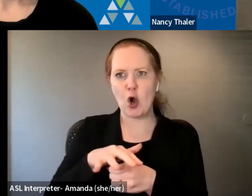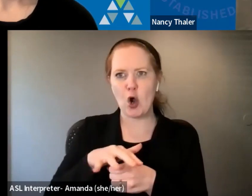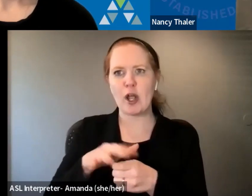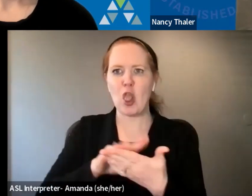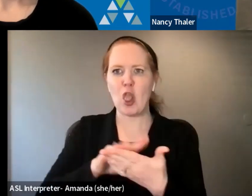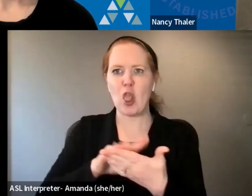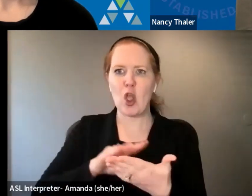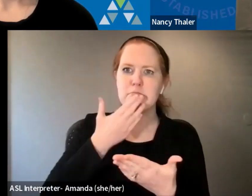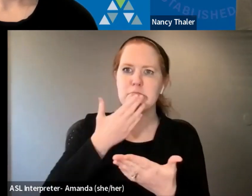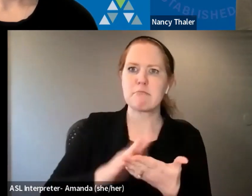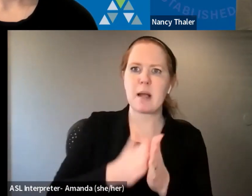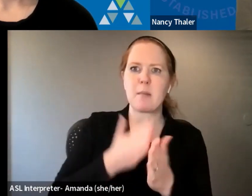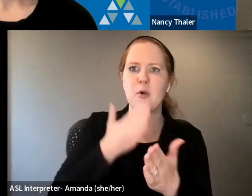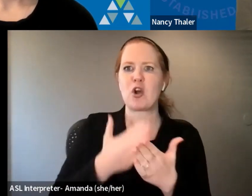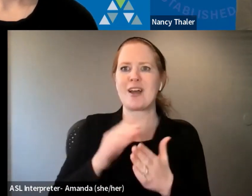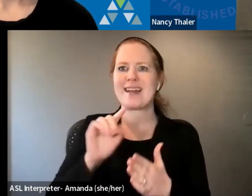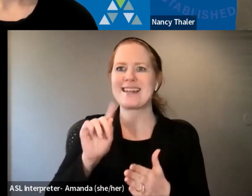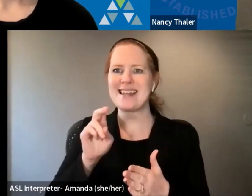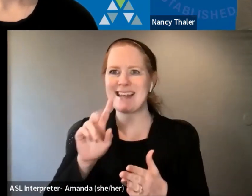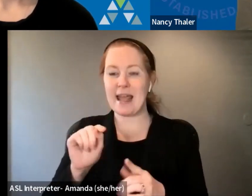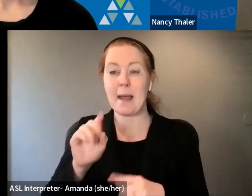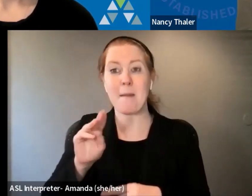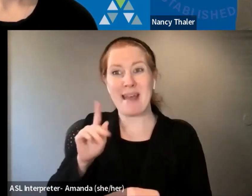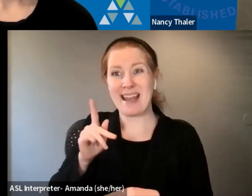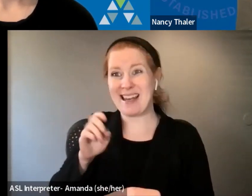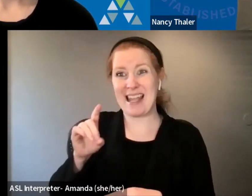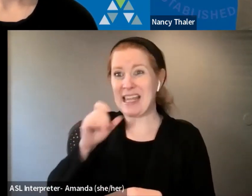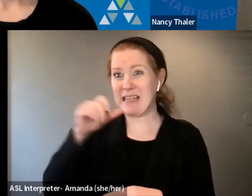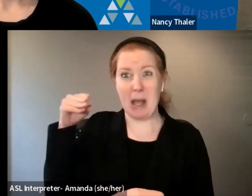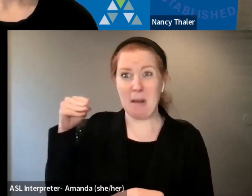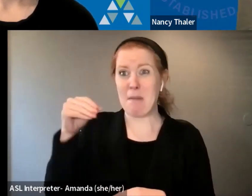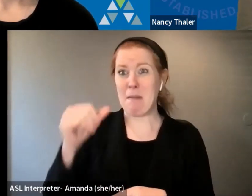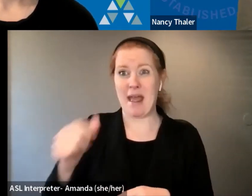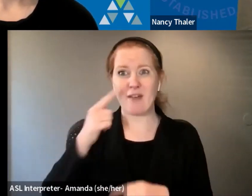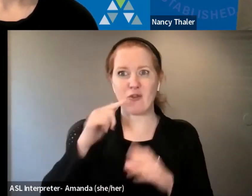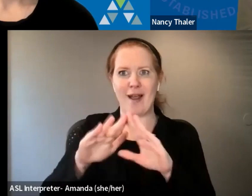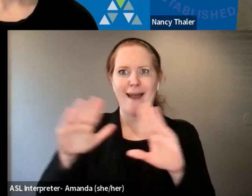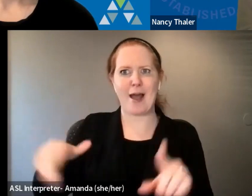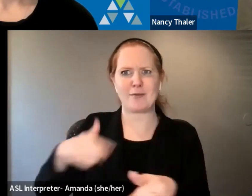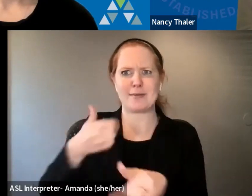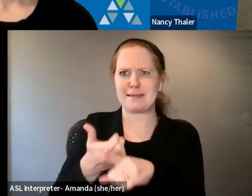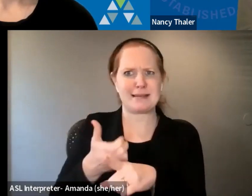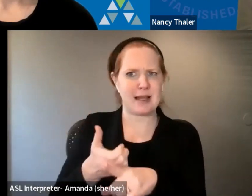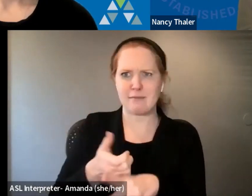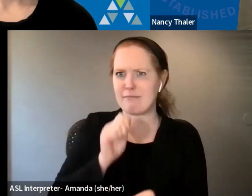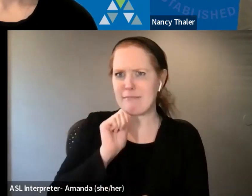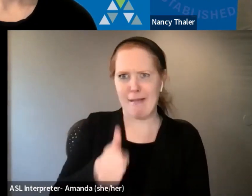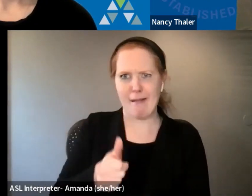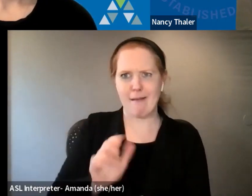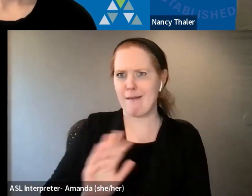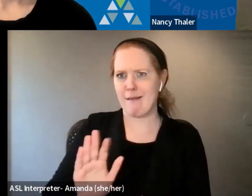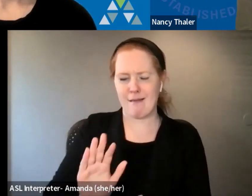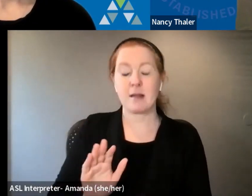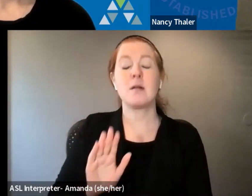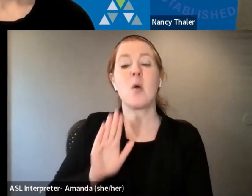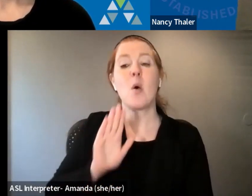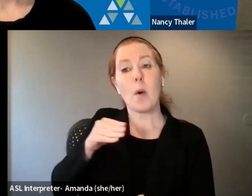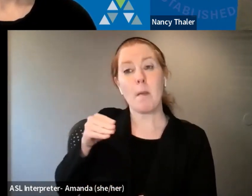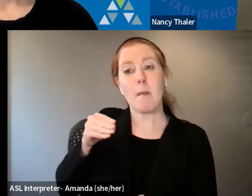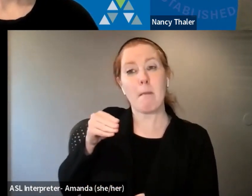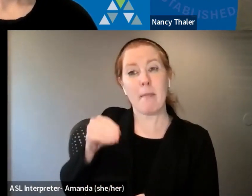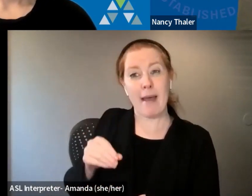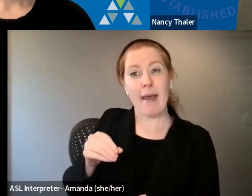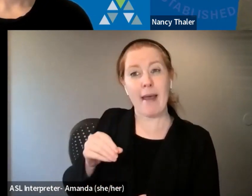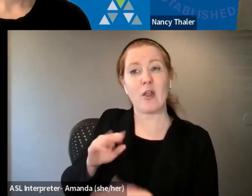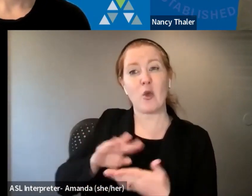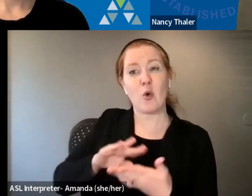tenant, but Medicaid will not pay for housing itself. It will pay, absolutely, the waiver